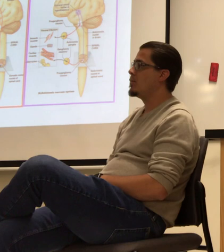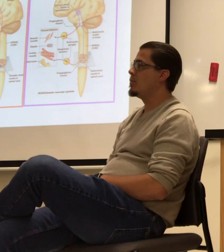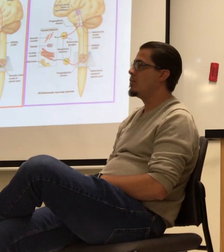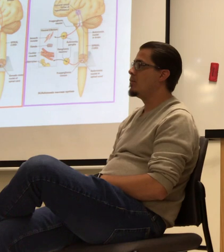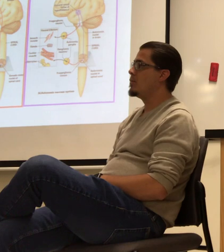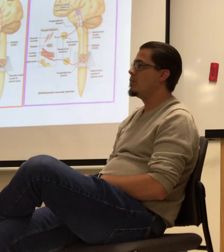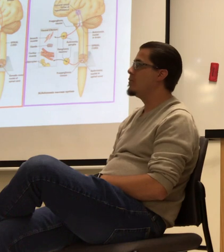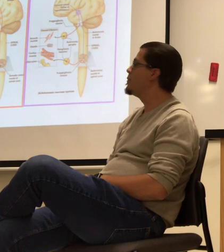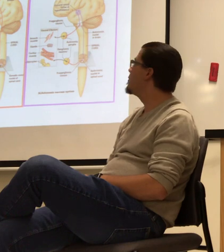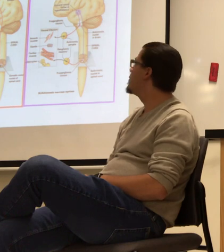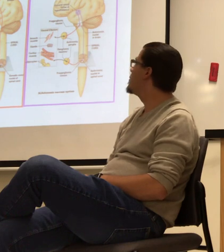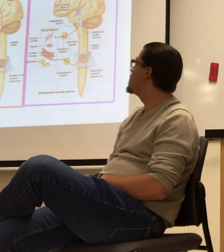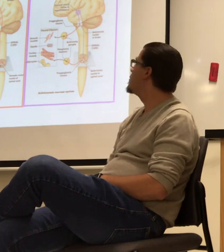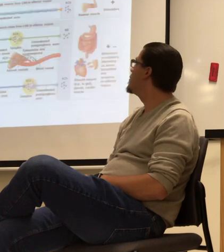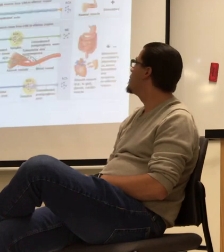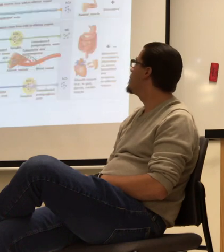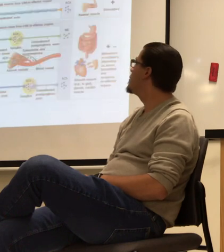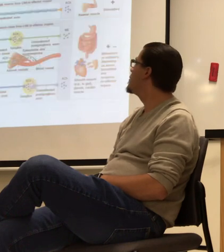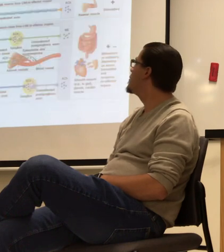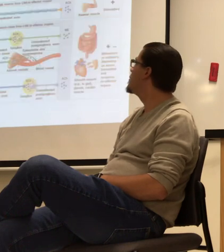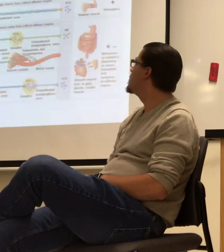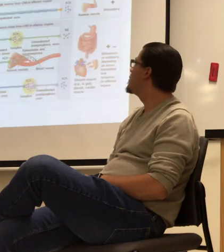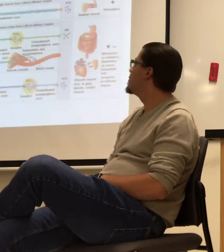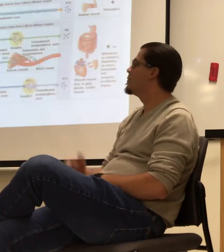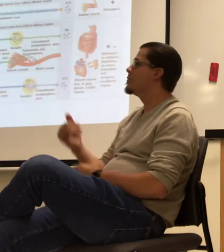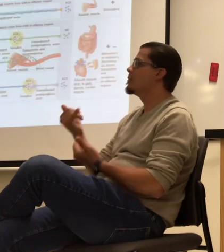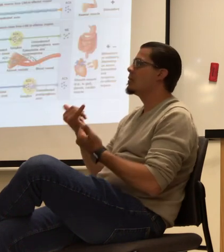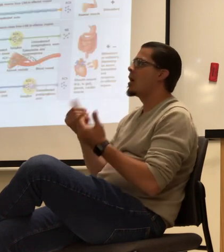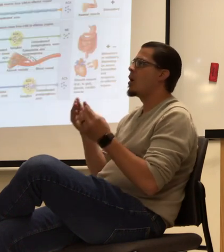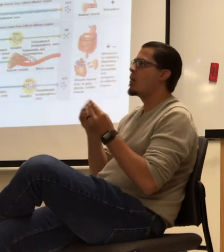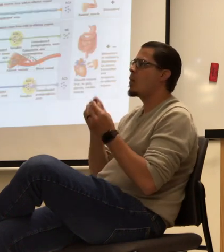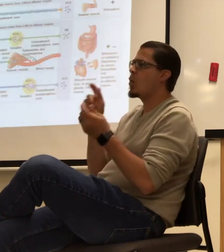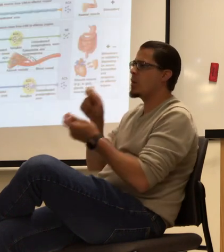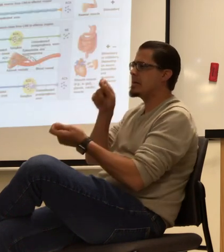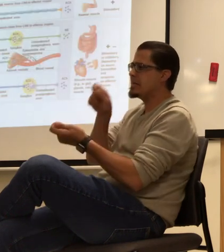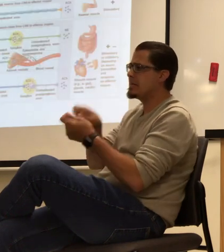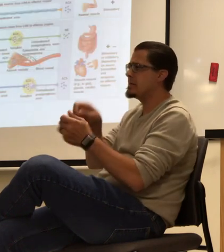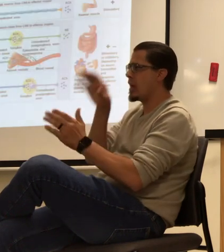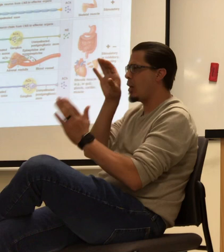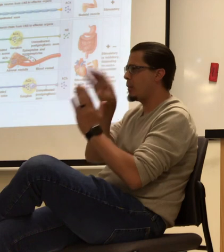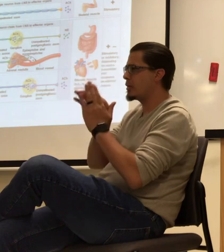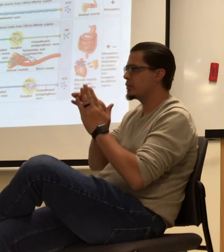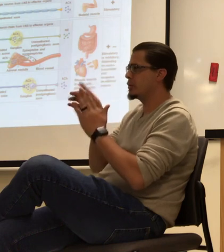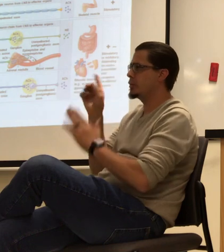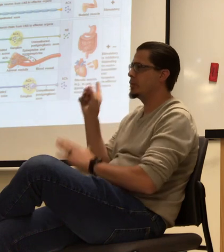So let's follow that up with a more detailed picture shown here